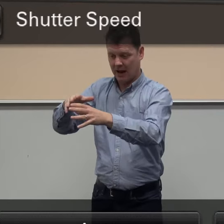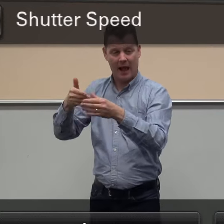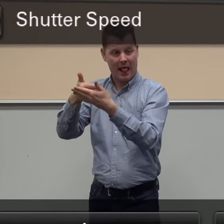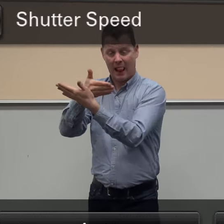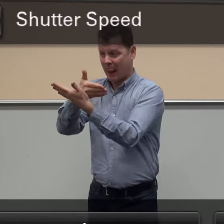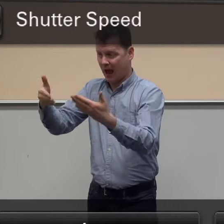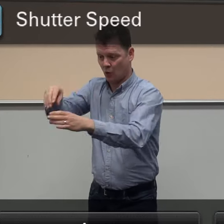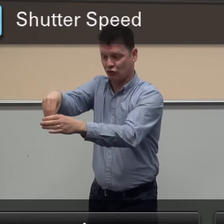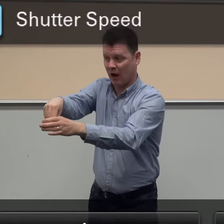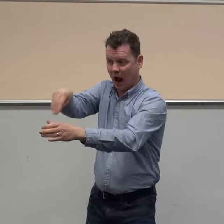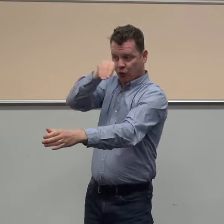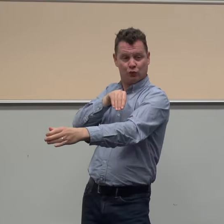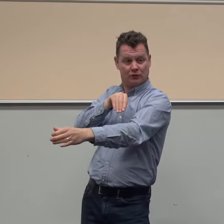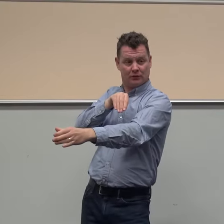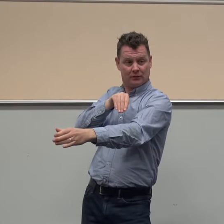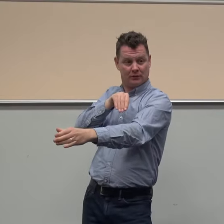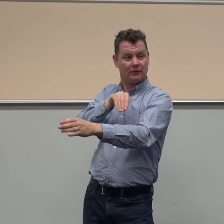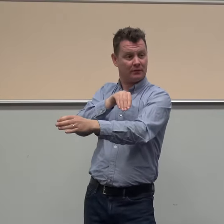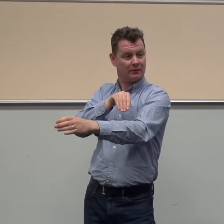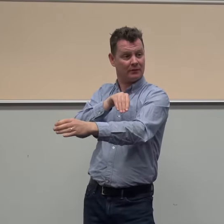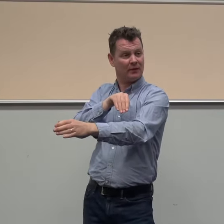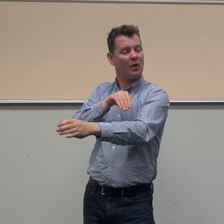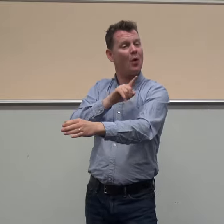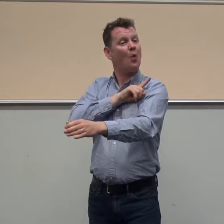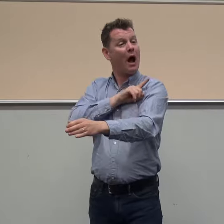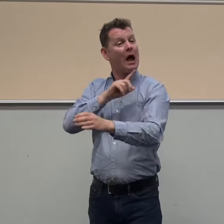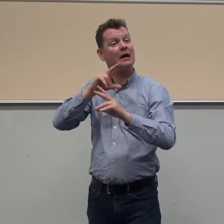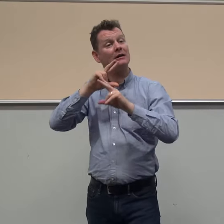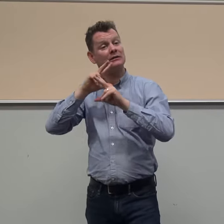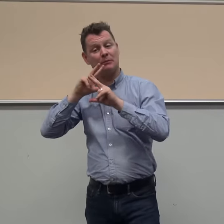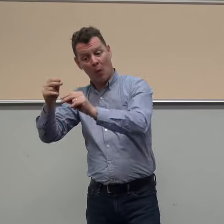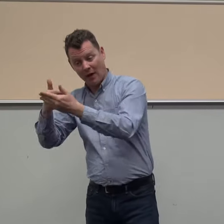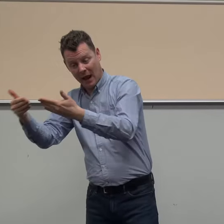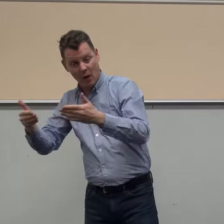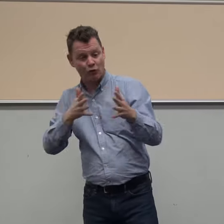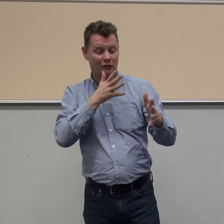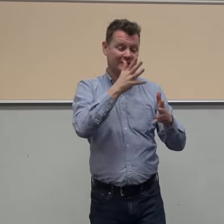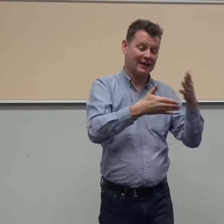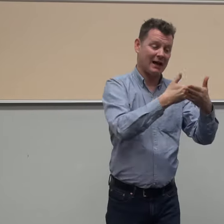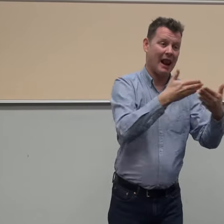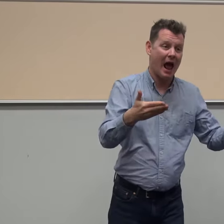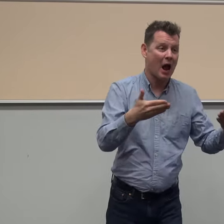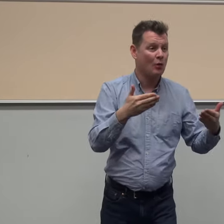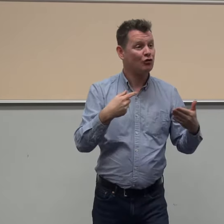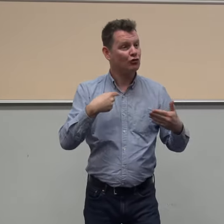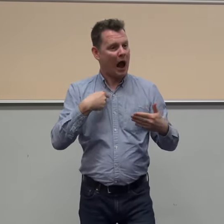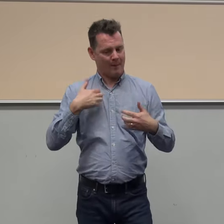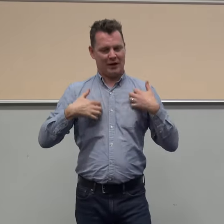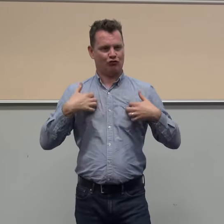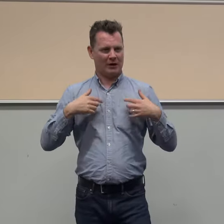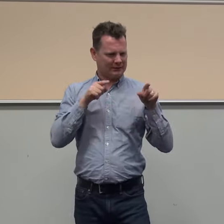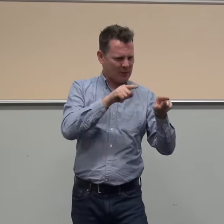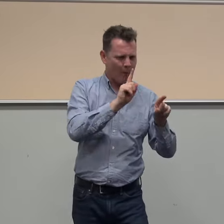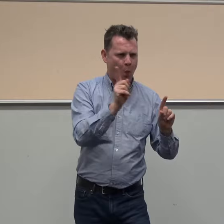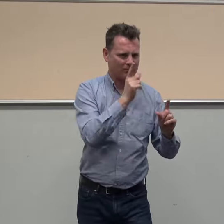because I'm interested in the possibilities of spoken language and sign language, and it doesn't really make any sense for me to